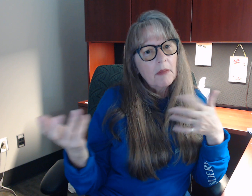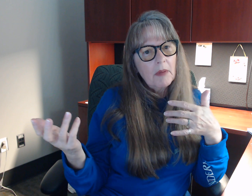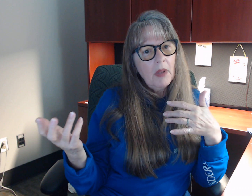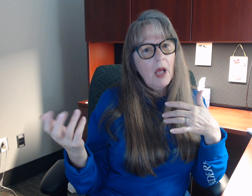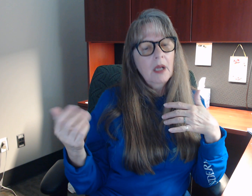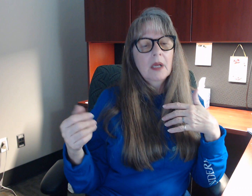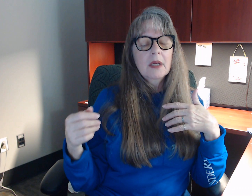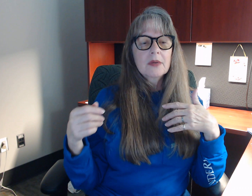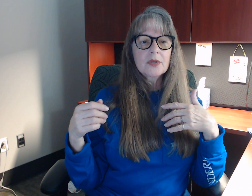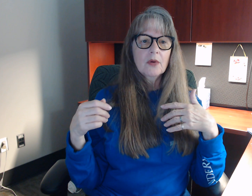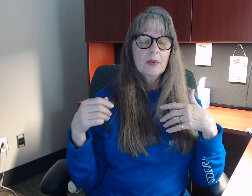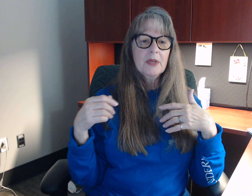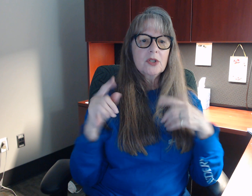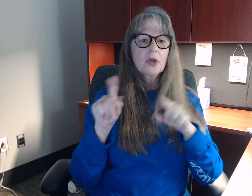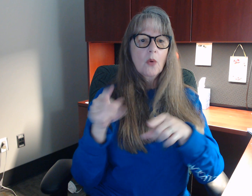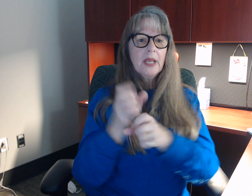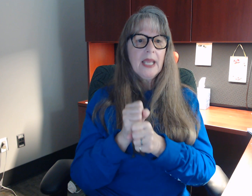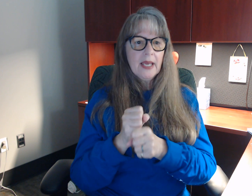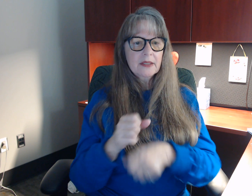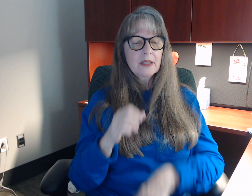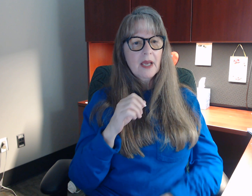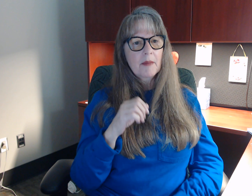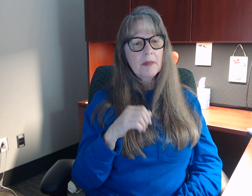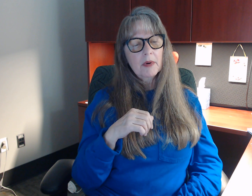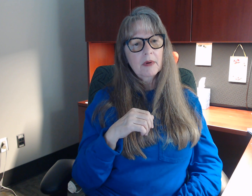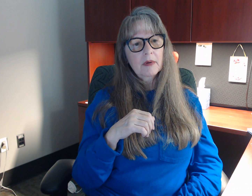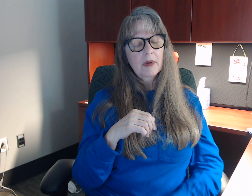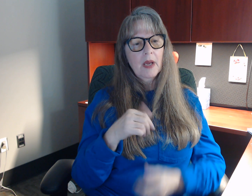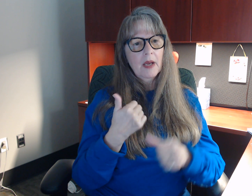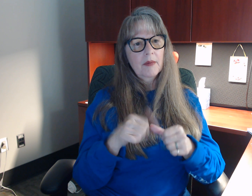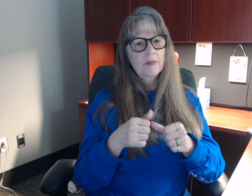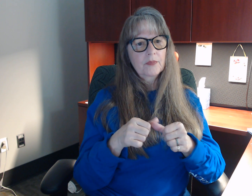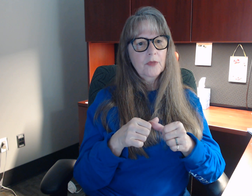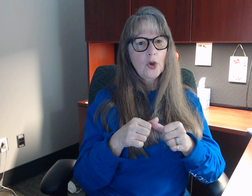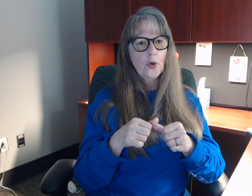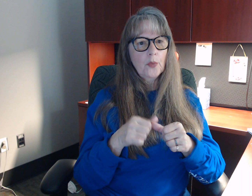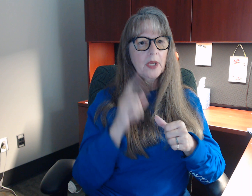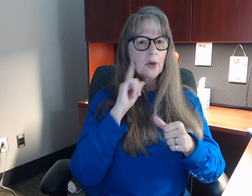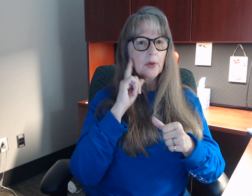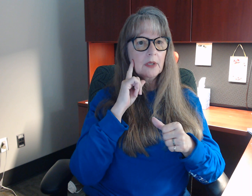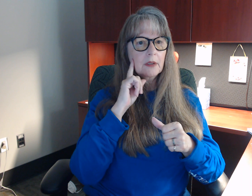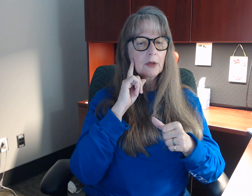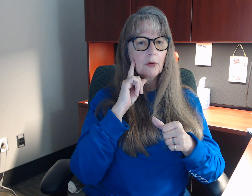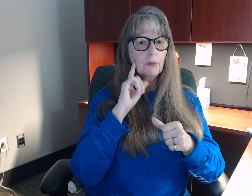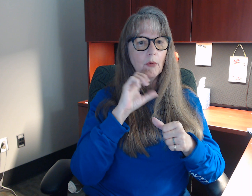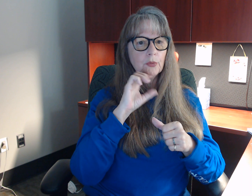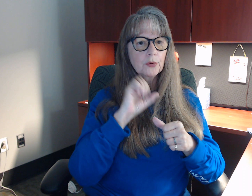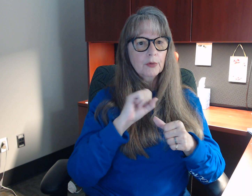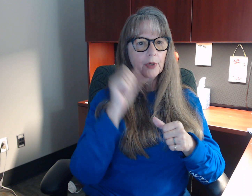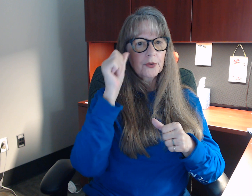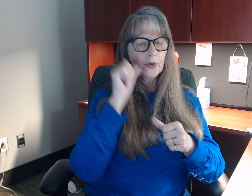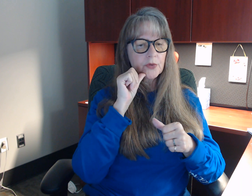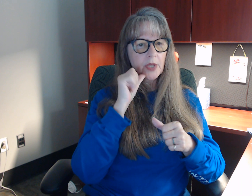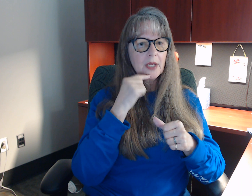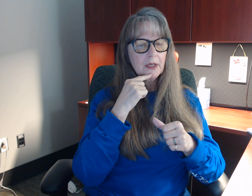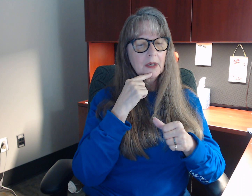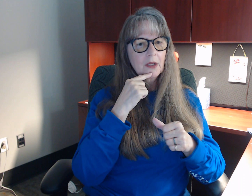blah. So it means go and get. I remember, you know, hearing, you know, older adults say, you